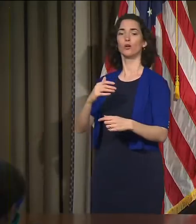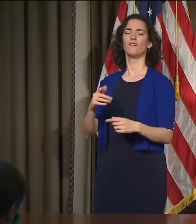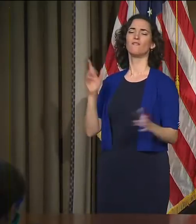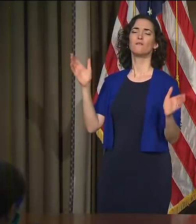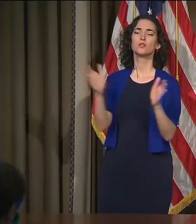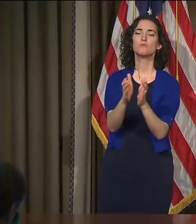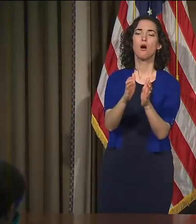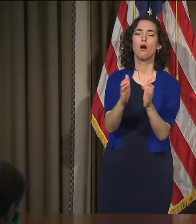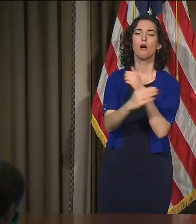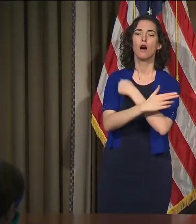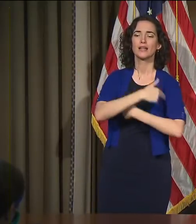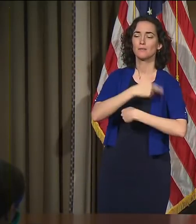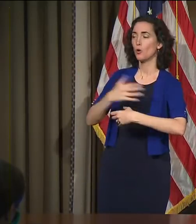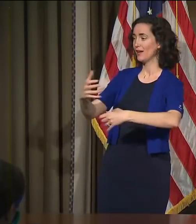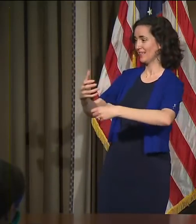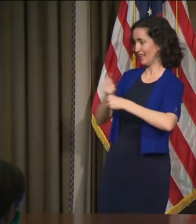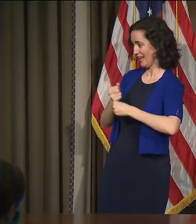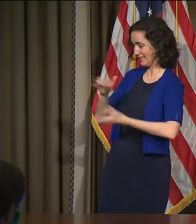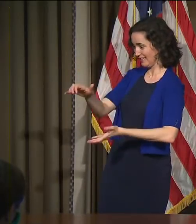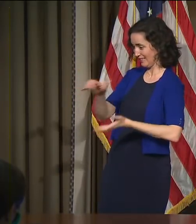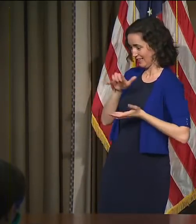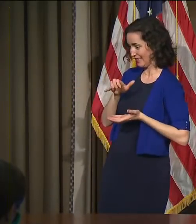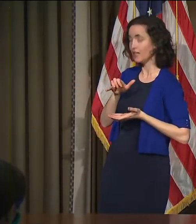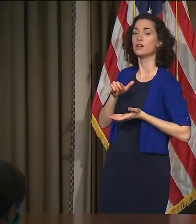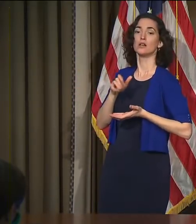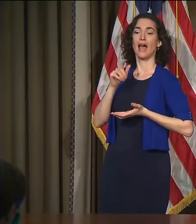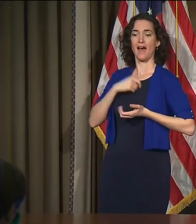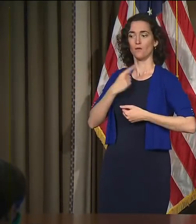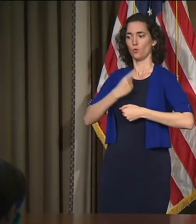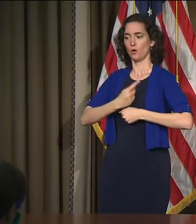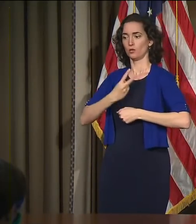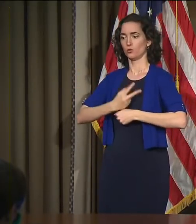hospital, they really have 4 or 5 days to use them before